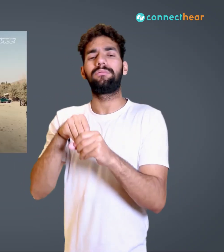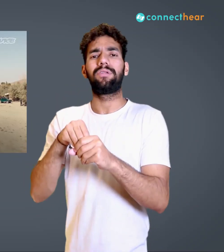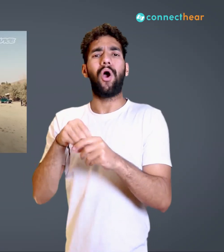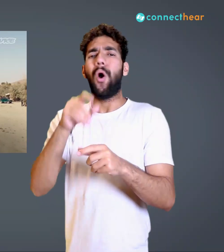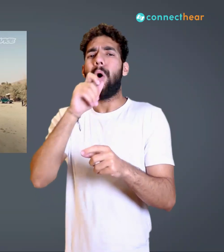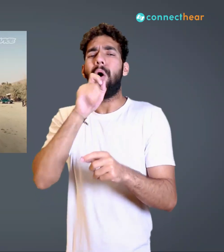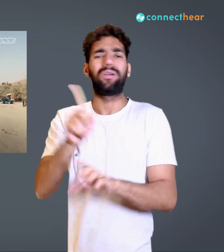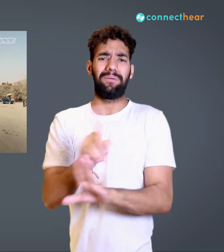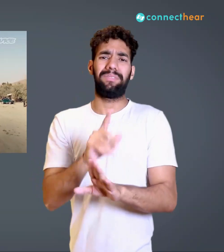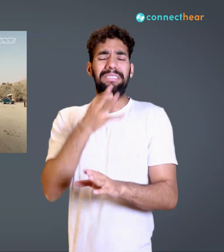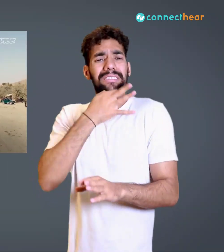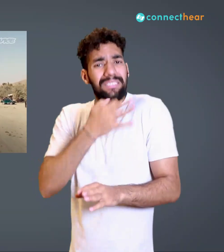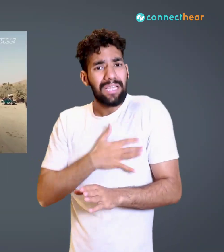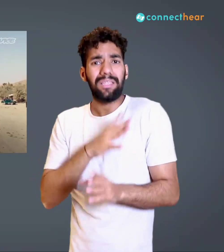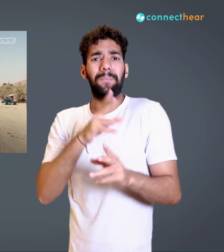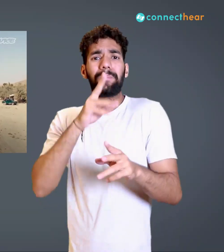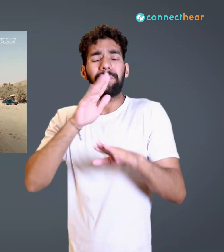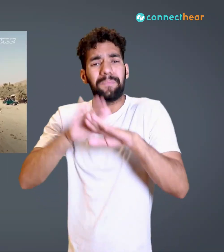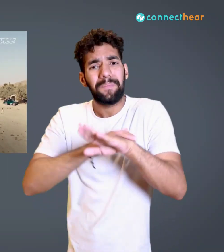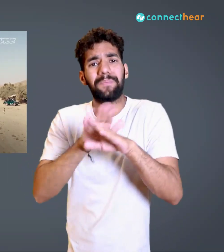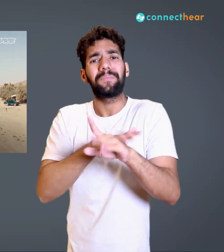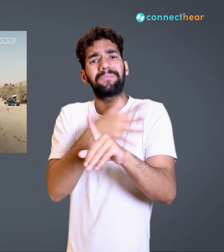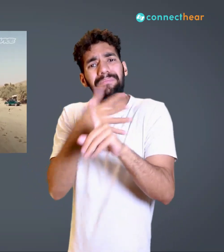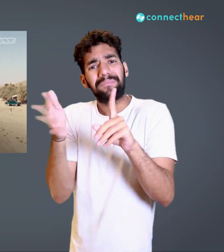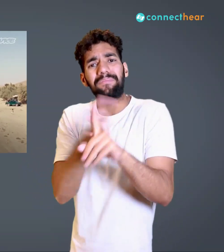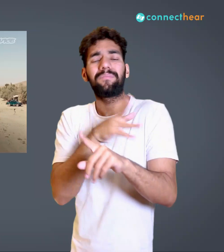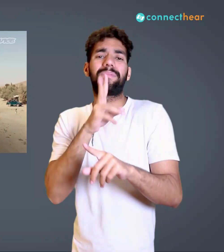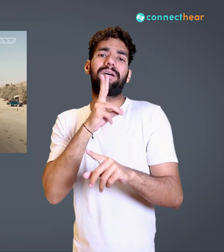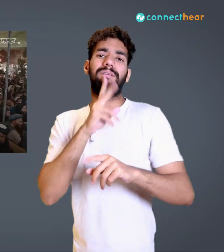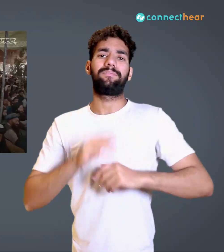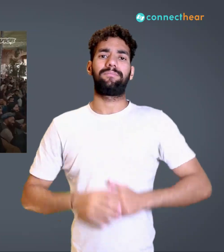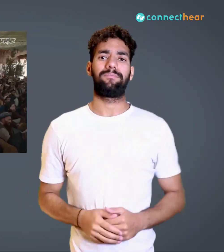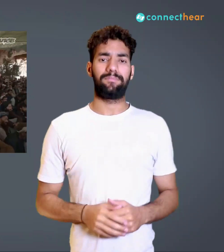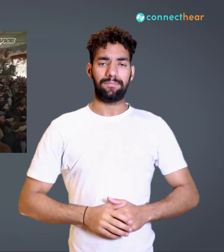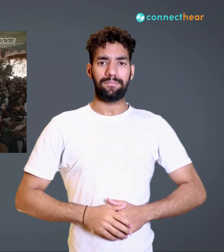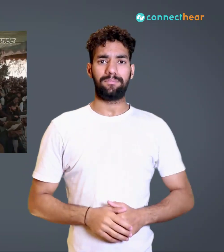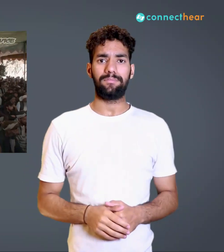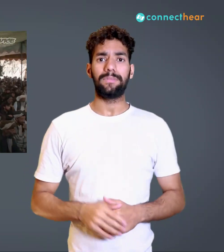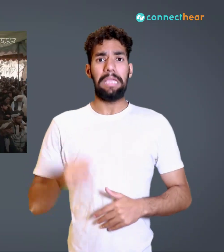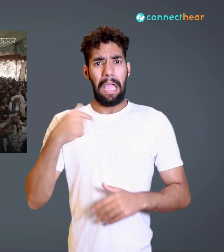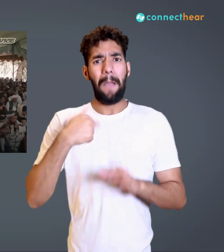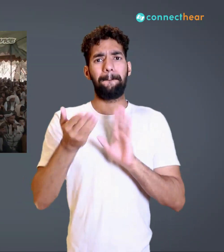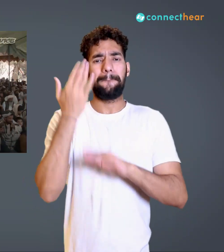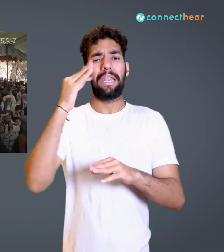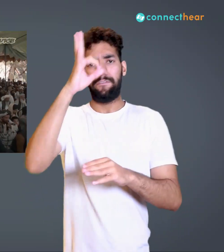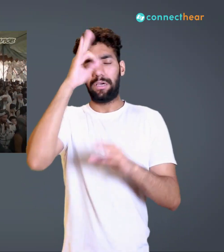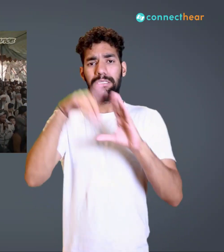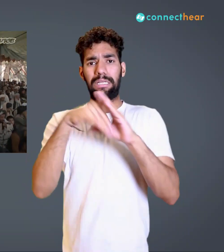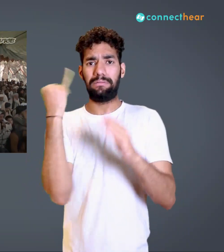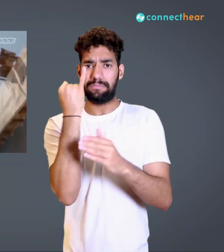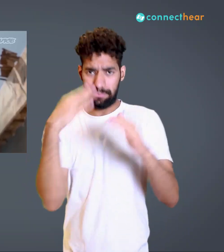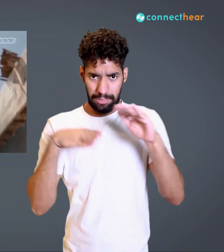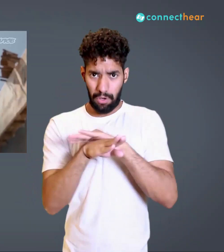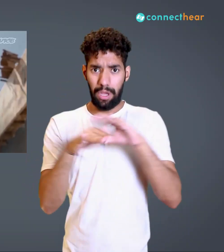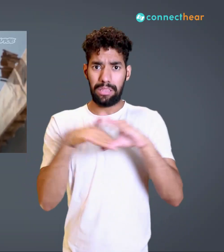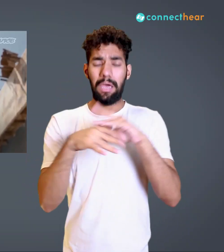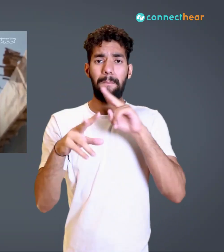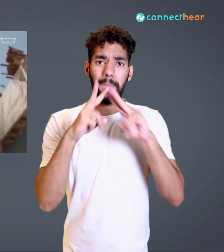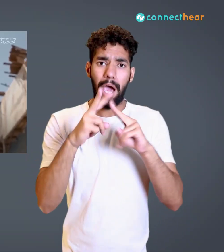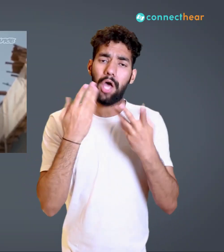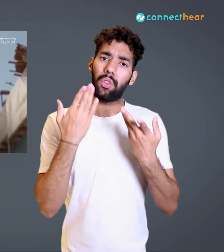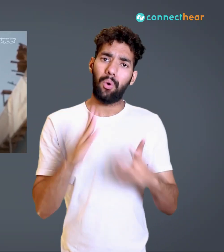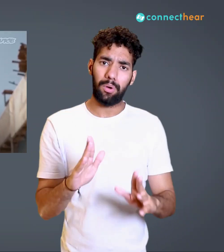can't. But human rights are suffering. We visited Afghanistan after the Taliban takeover and witnessed firsthand